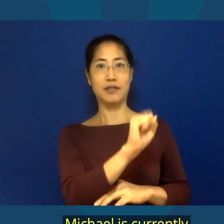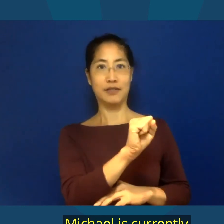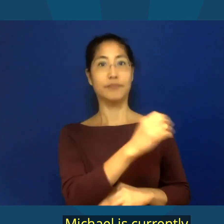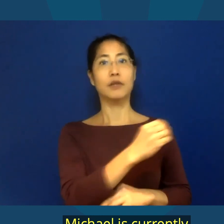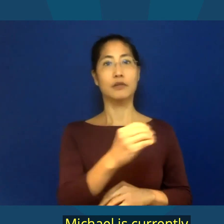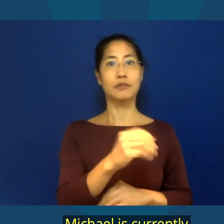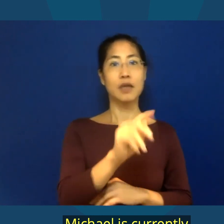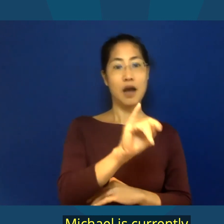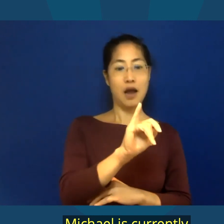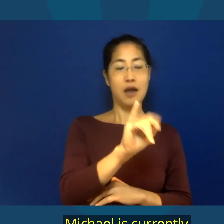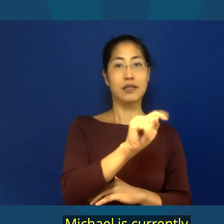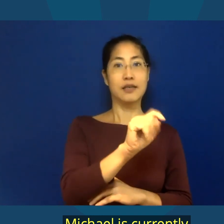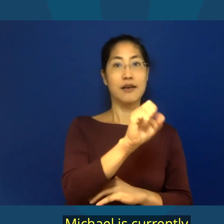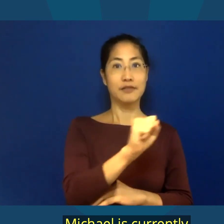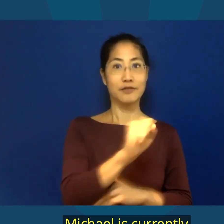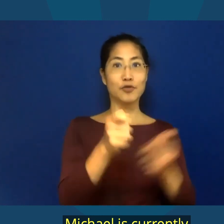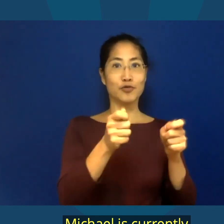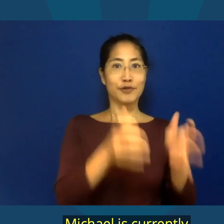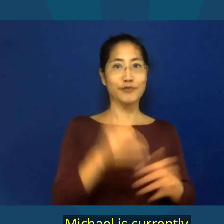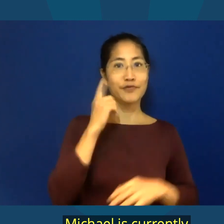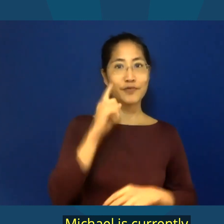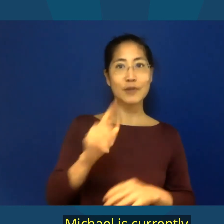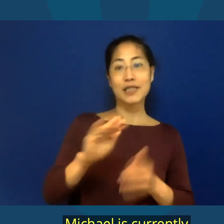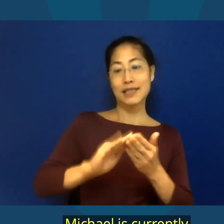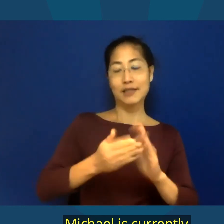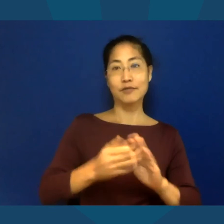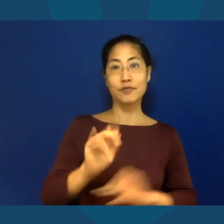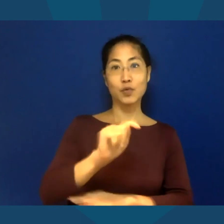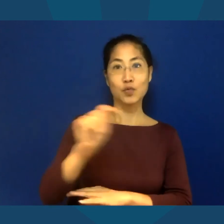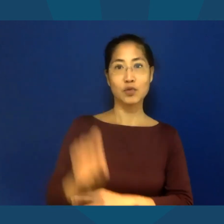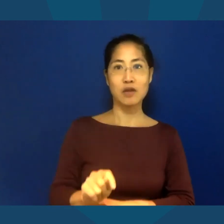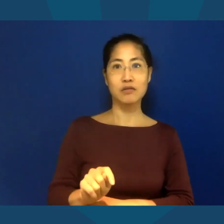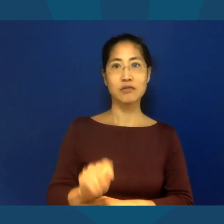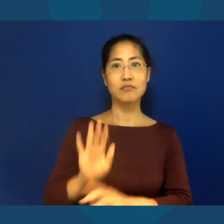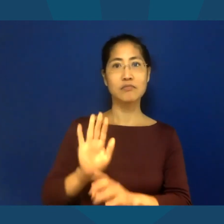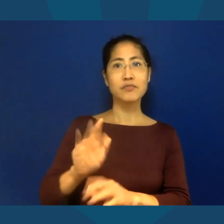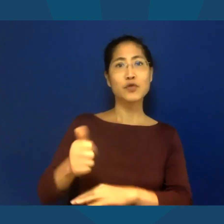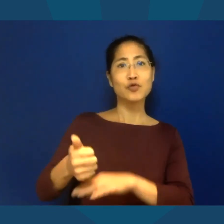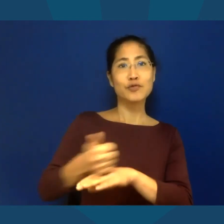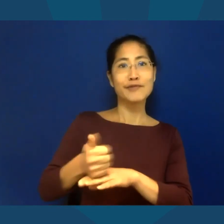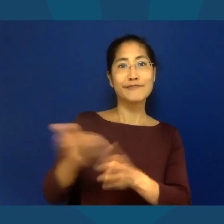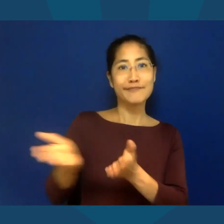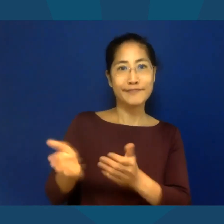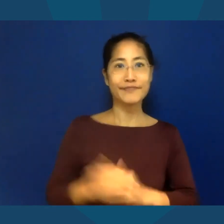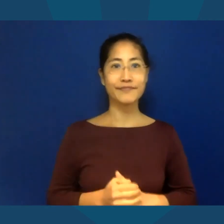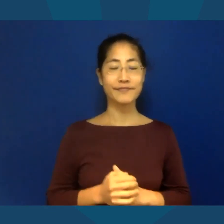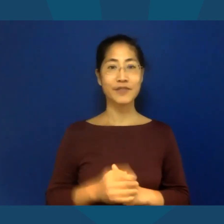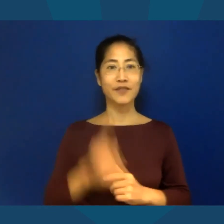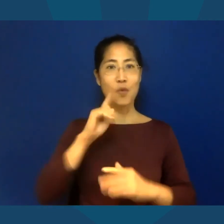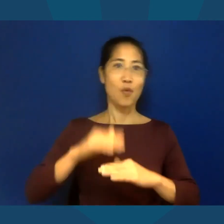Michael is currently the MIS and ITS Director for the City of Tucson's Transit Services.